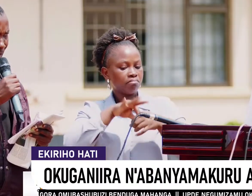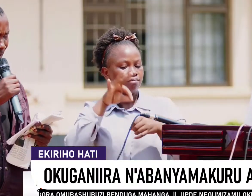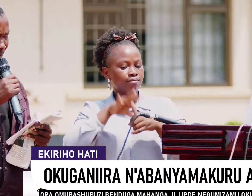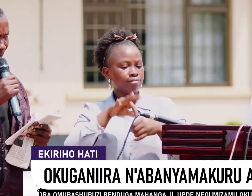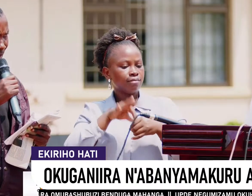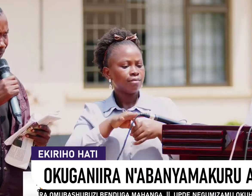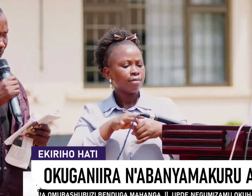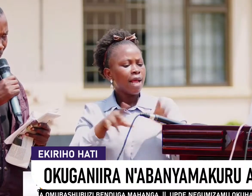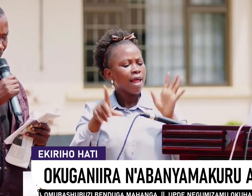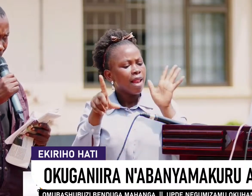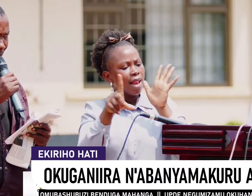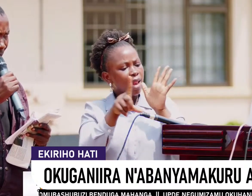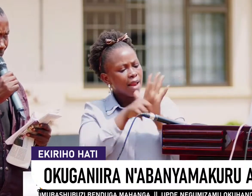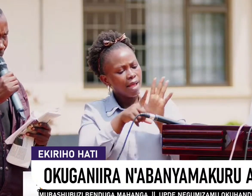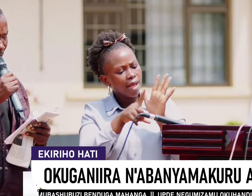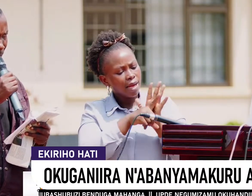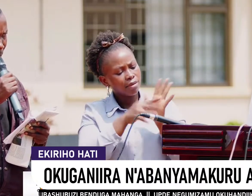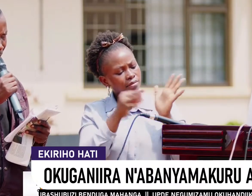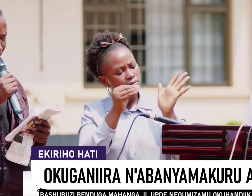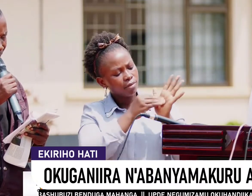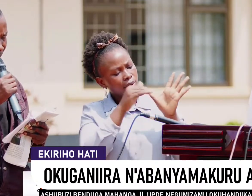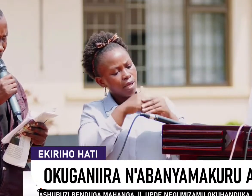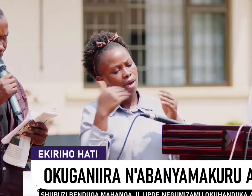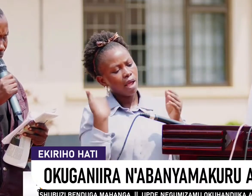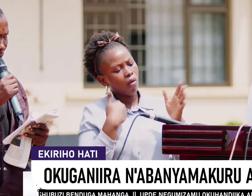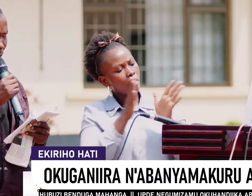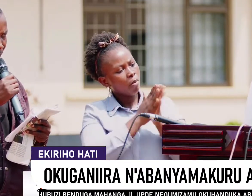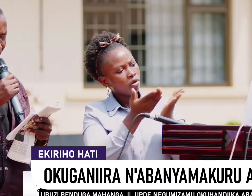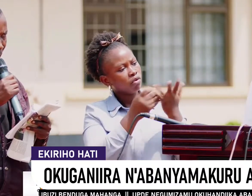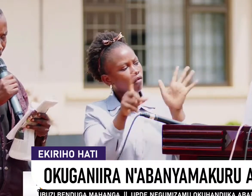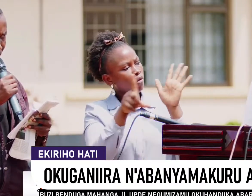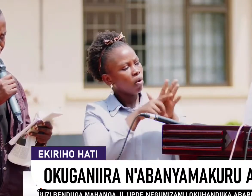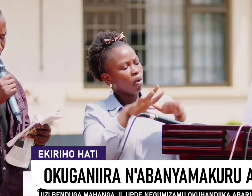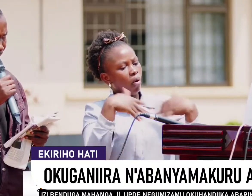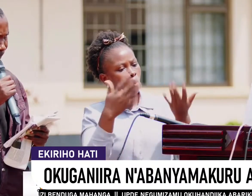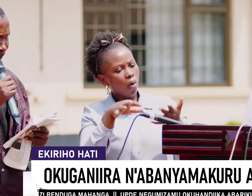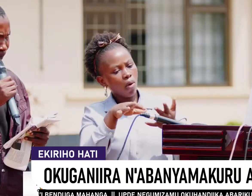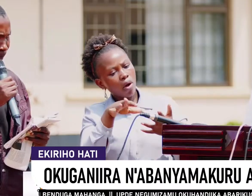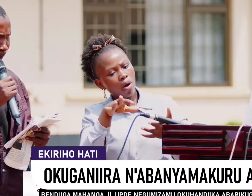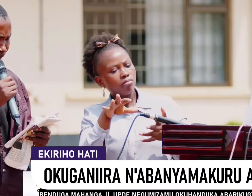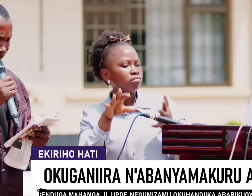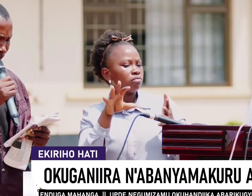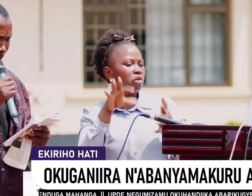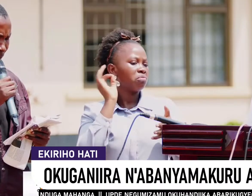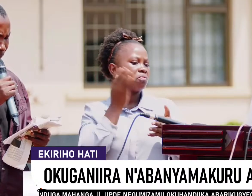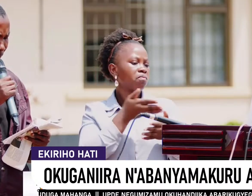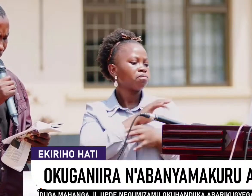are illegally stated in our books of law, or is an option?